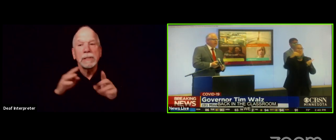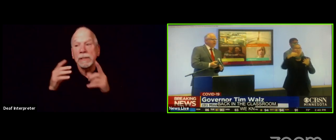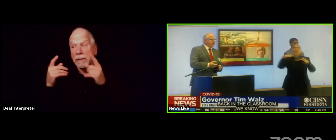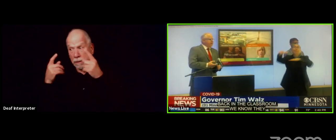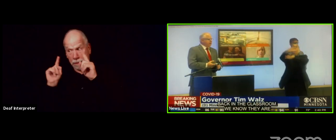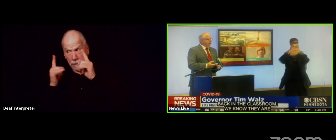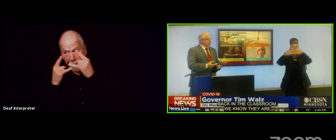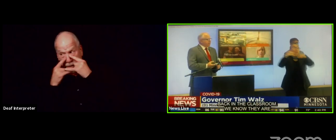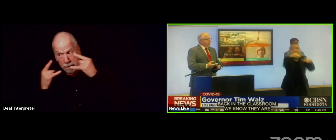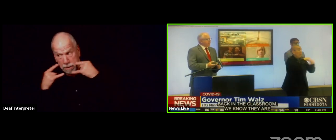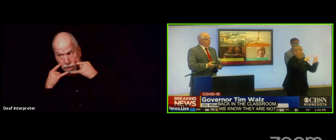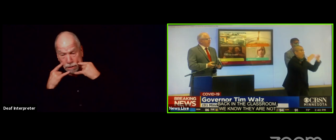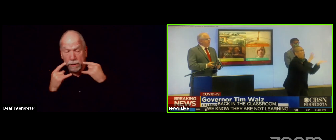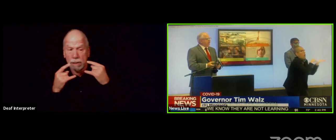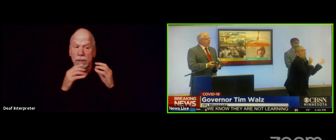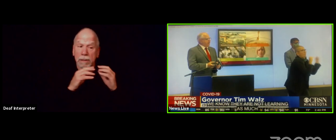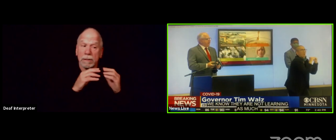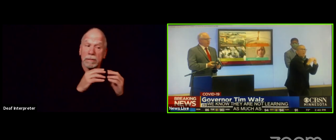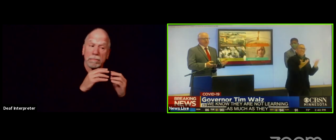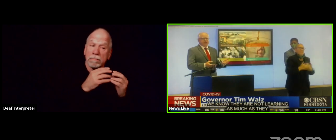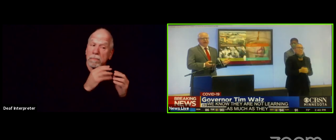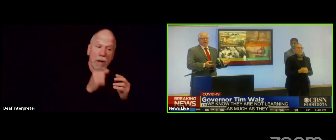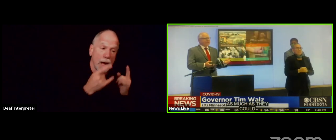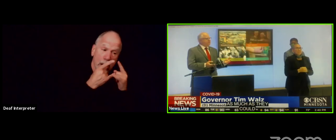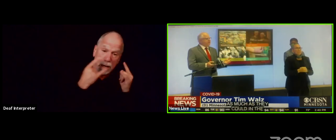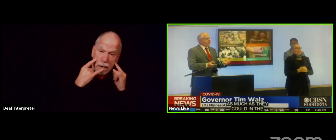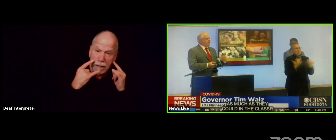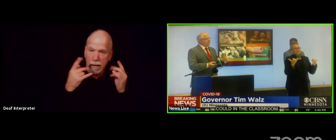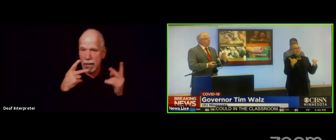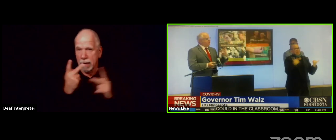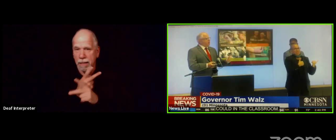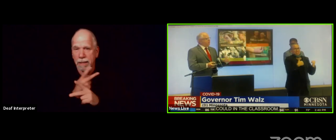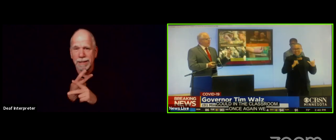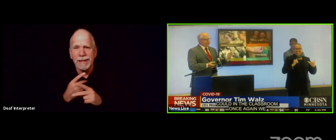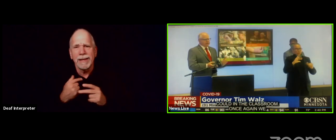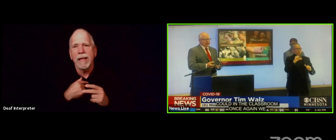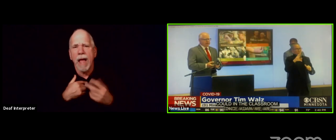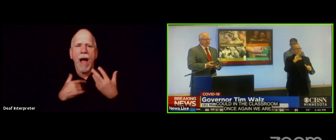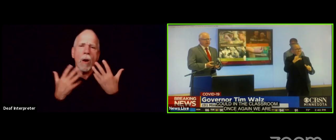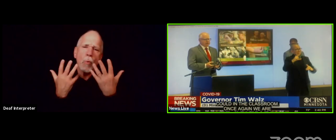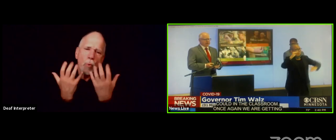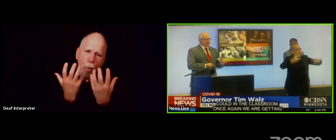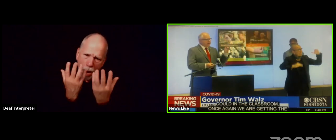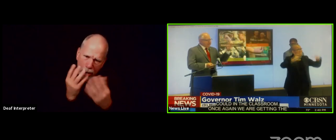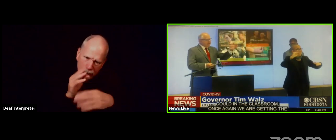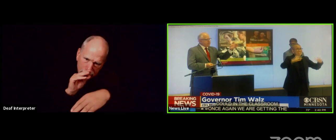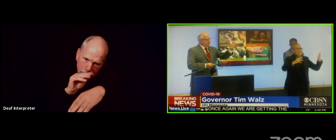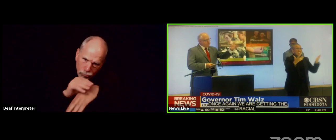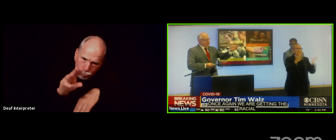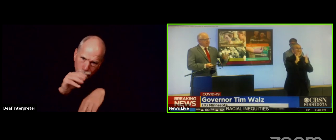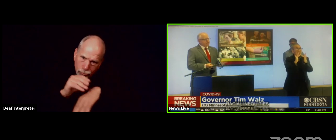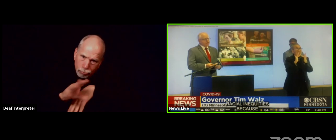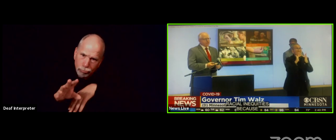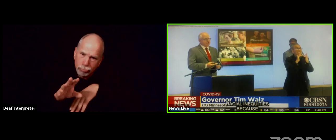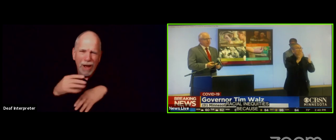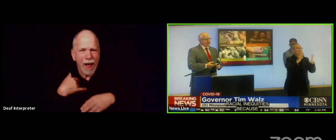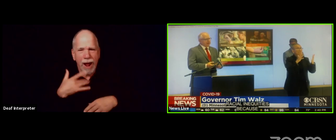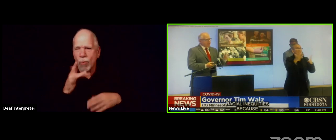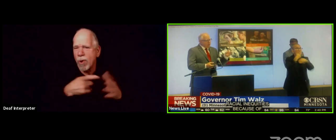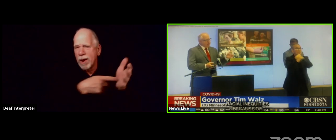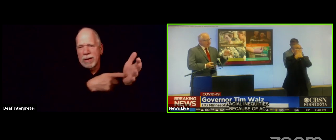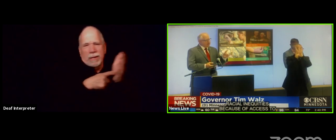once again, now we're getting the racial inequities because of access to broadband and everything else. So yes, when we make those decisions to go